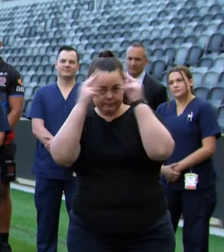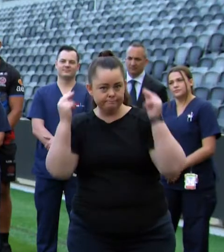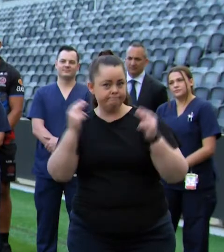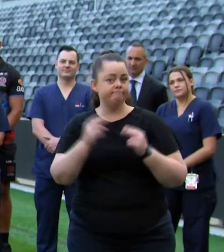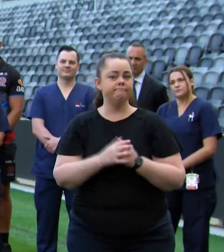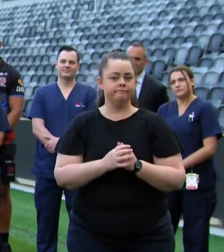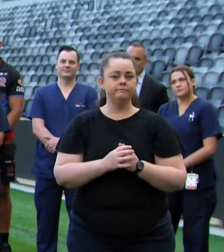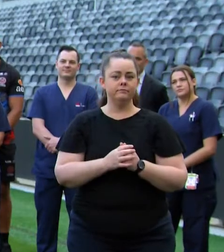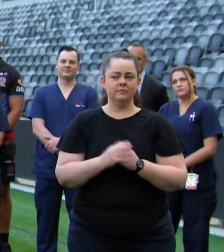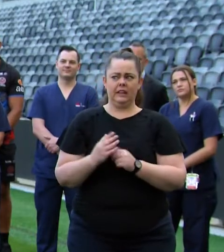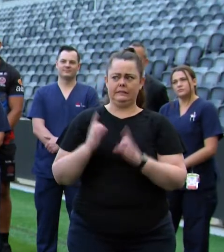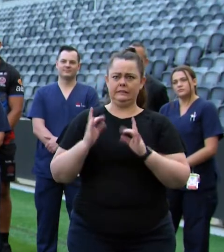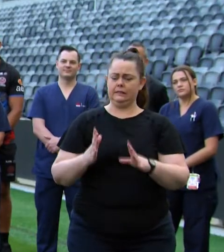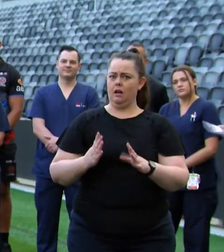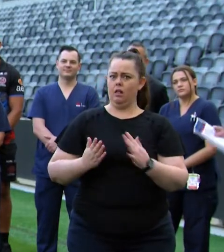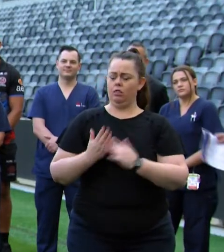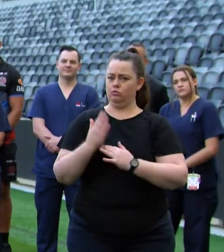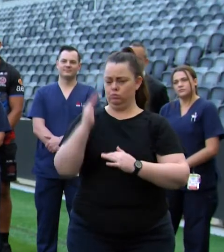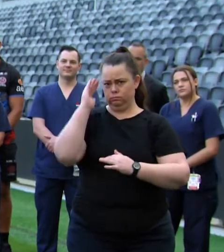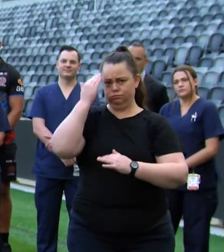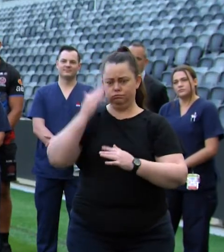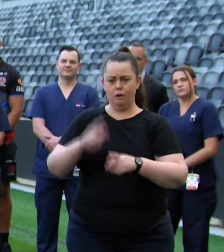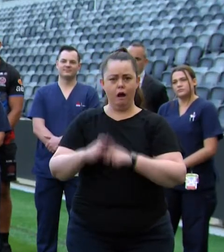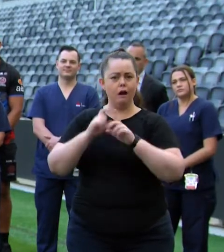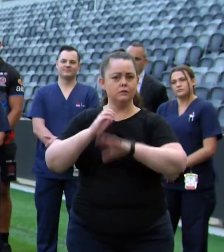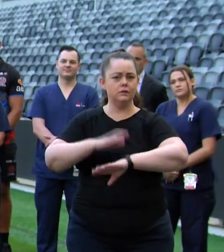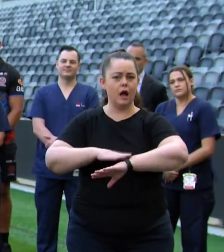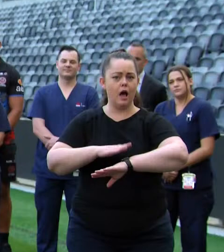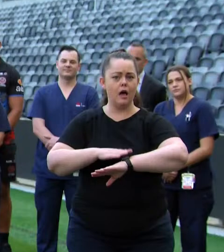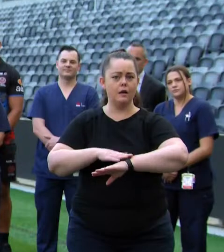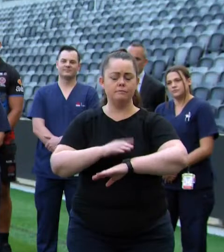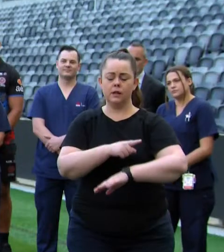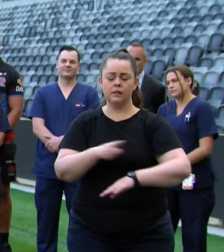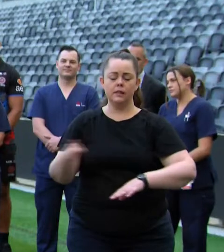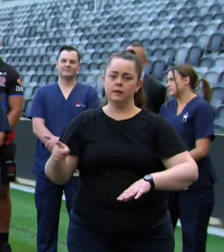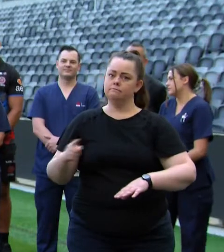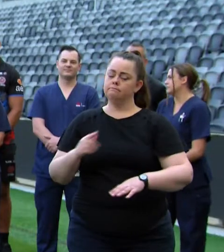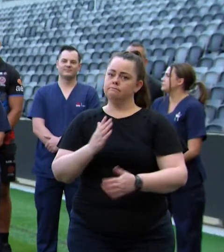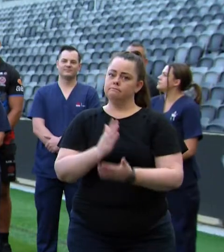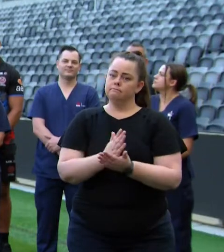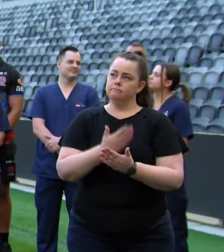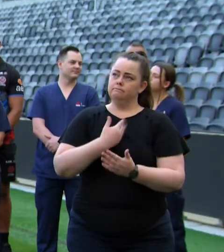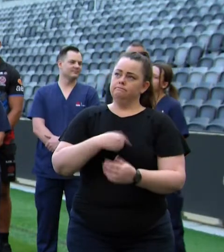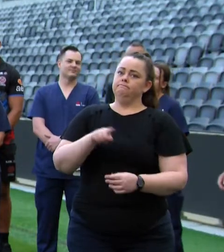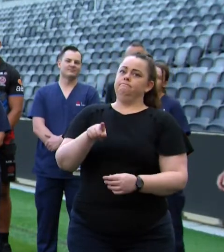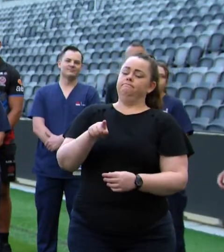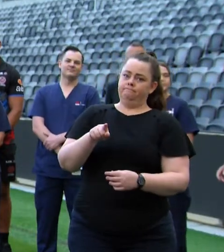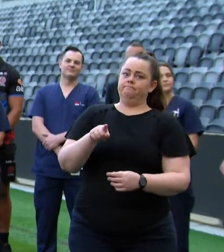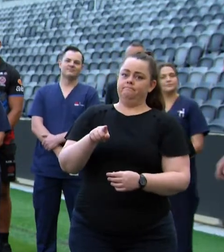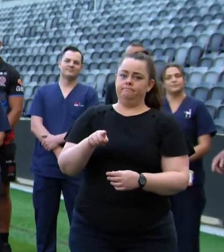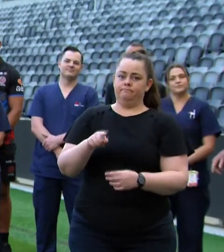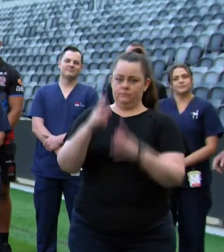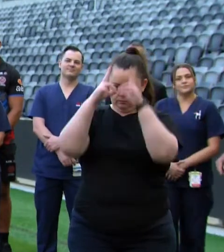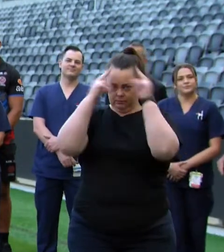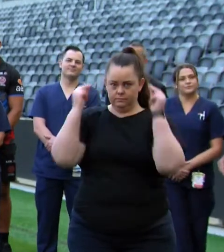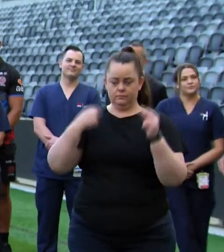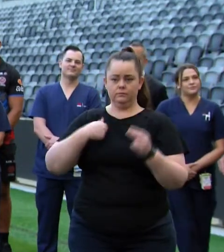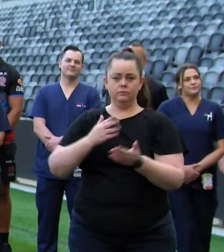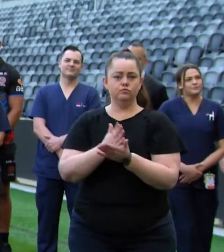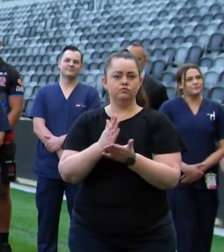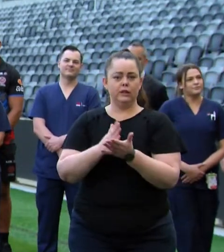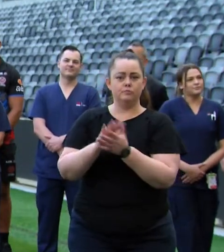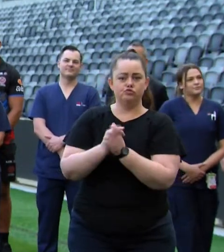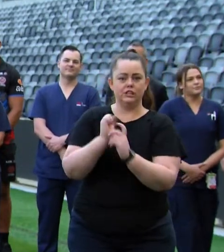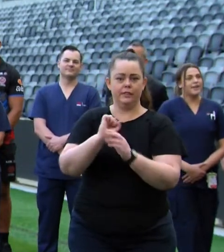are the heroes on the front line throughout the last 2 years of this pandemic. There can be no more important job right now than our frontline